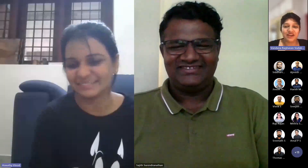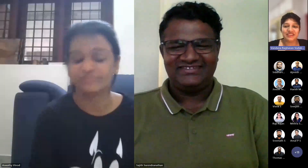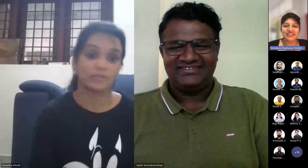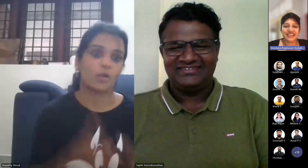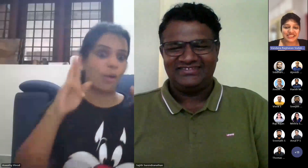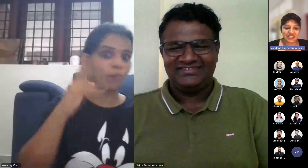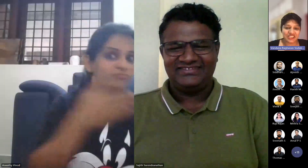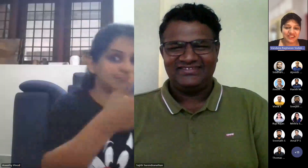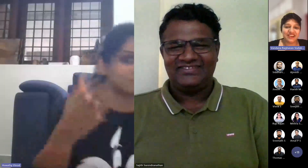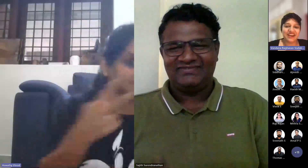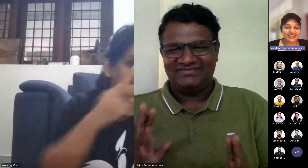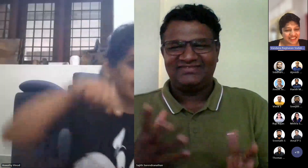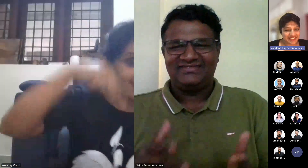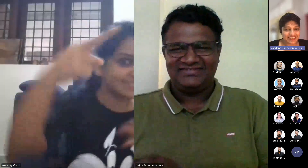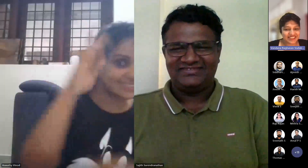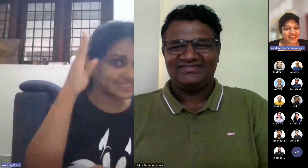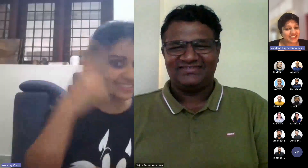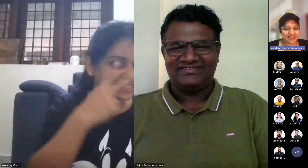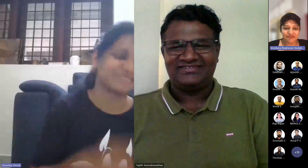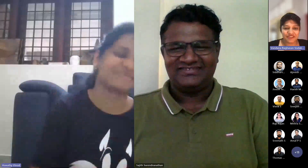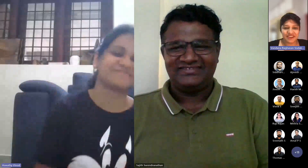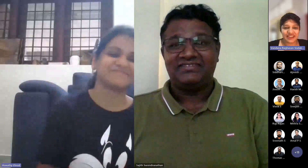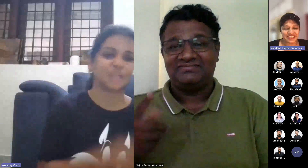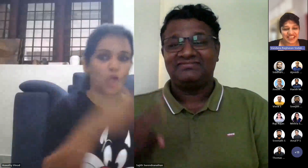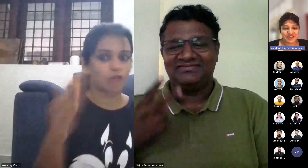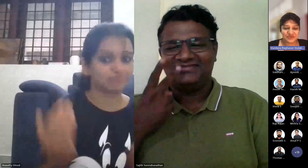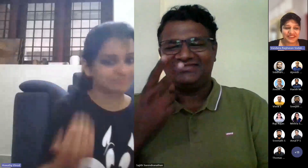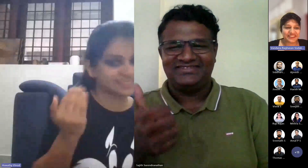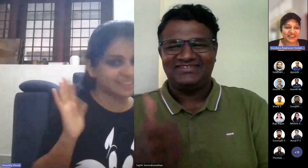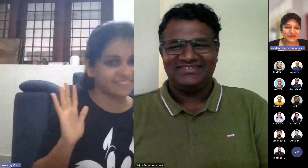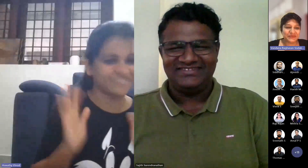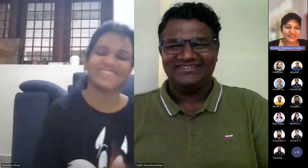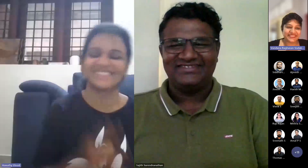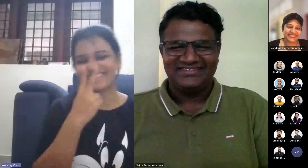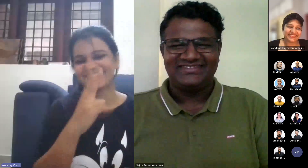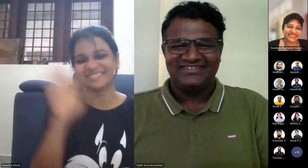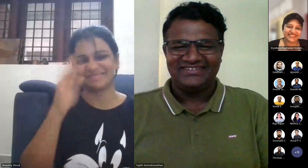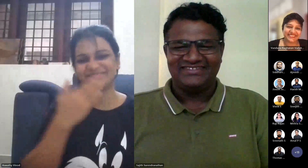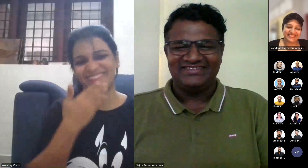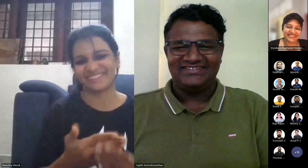all in the next session. Until then, stay safe and stay tuned. Thank you.